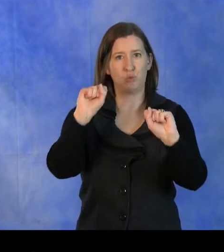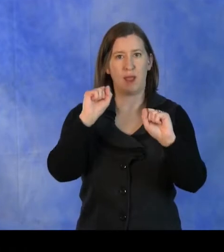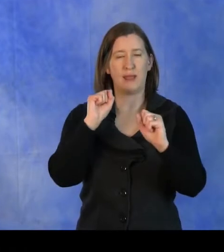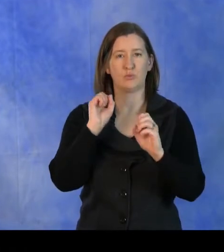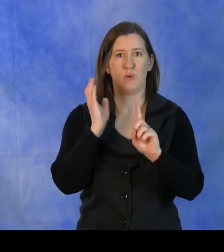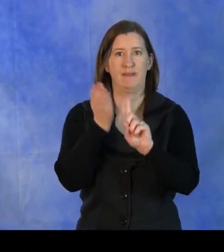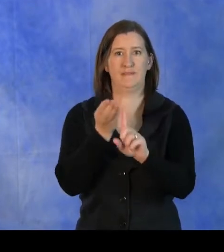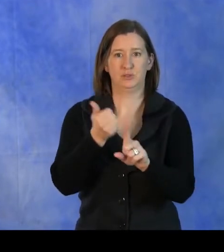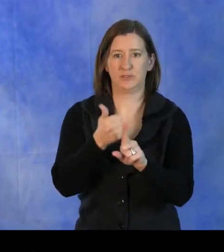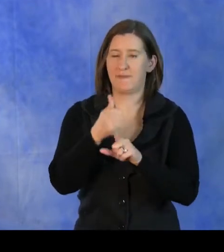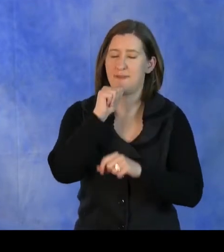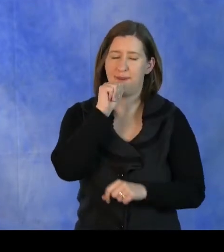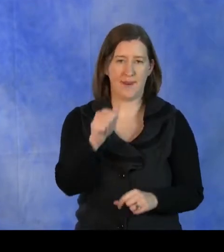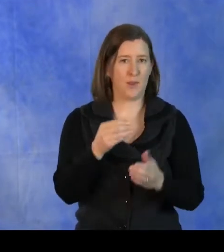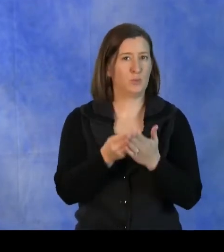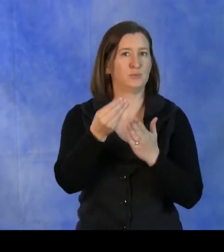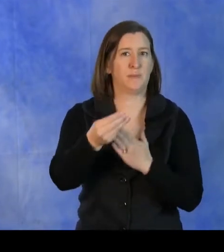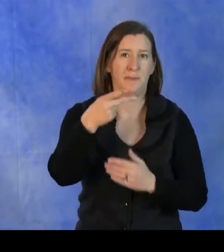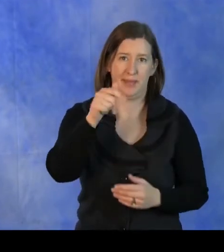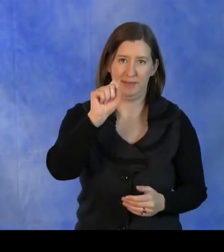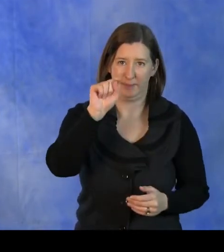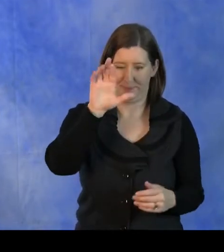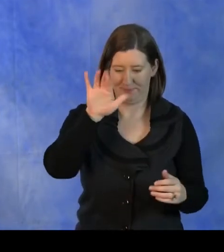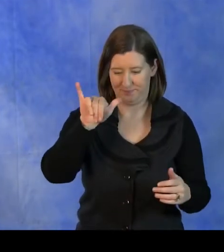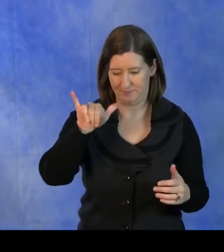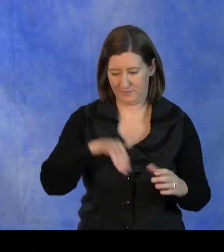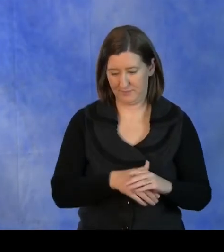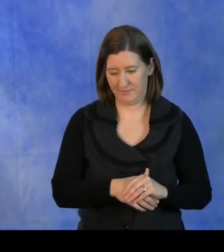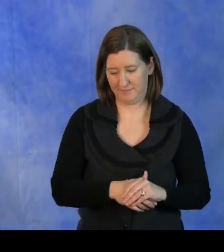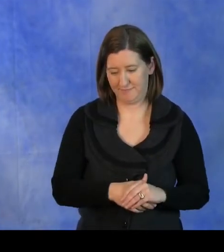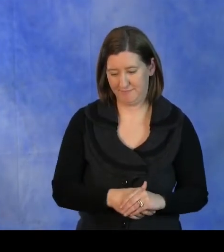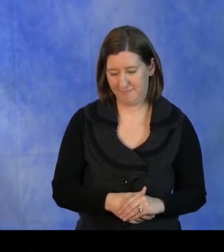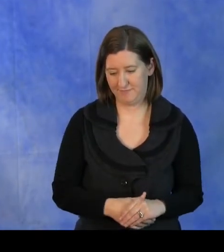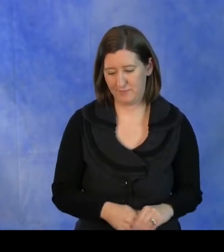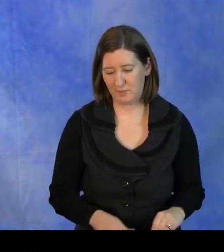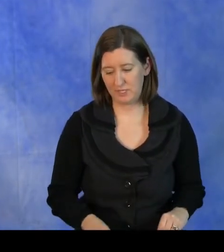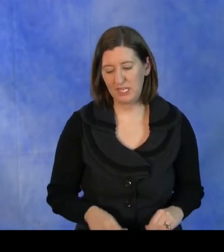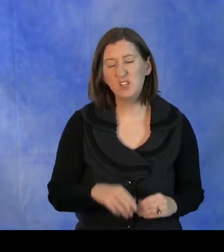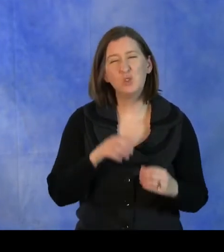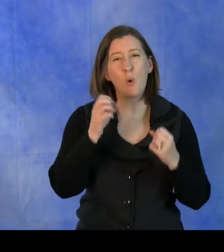goal to try and convince yourself not to buy the pastry.